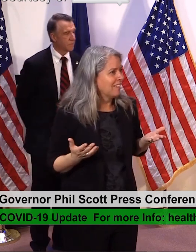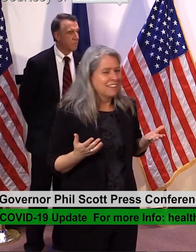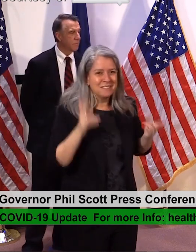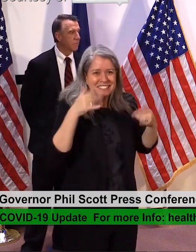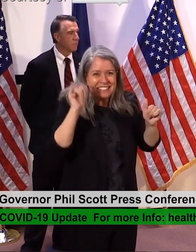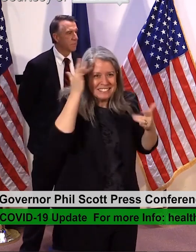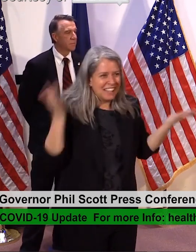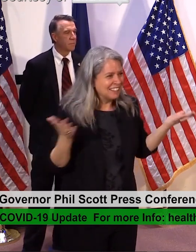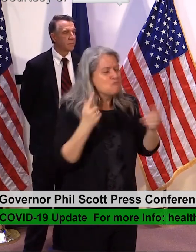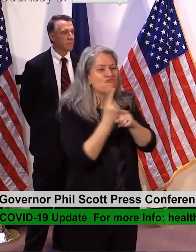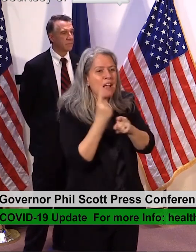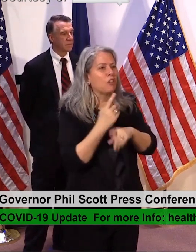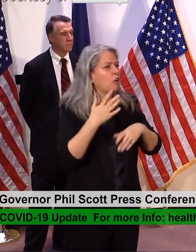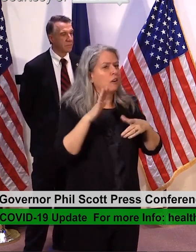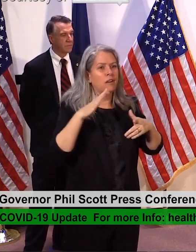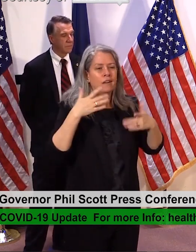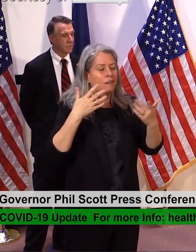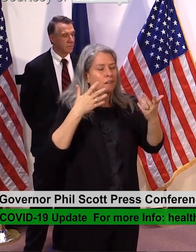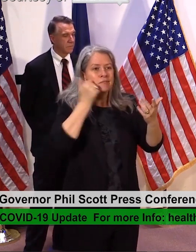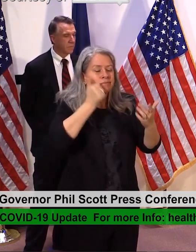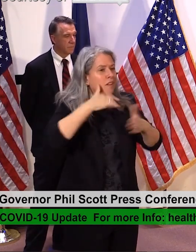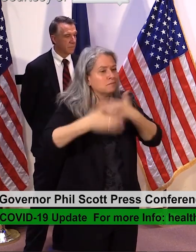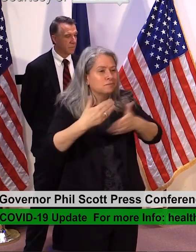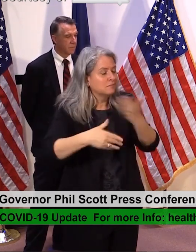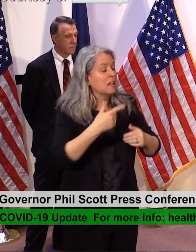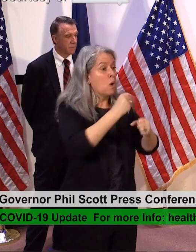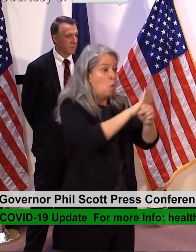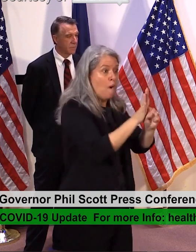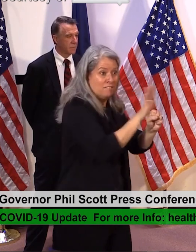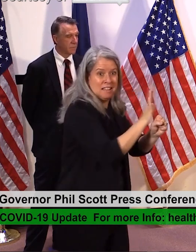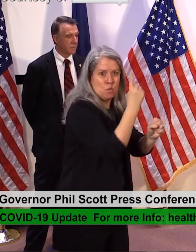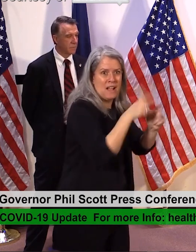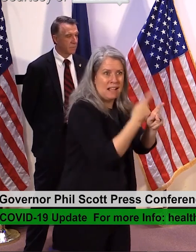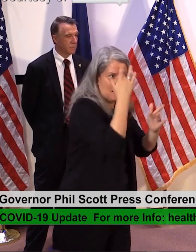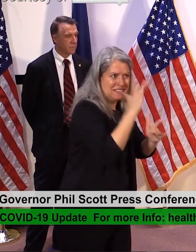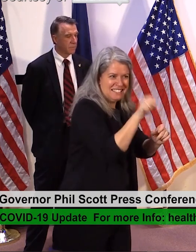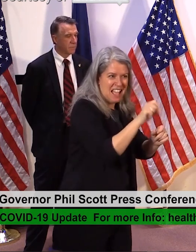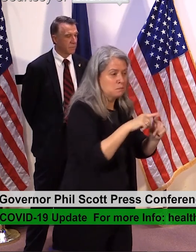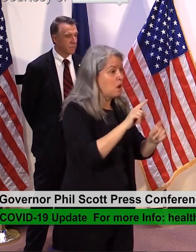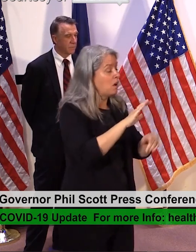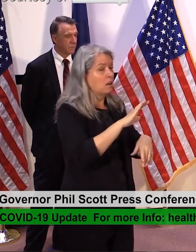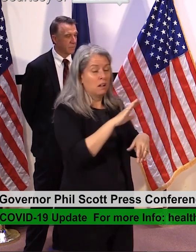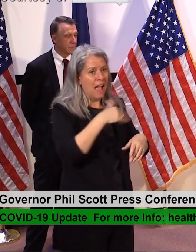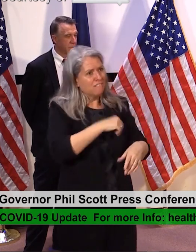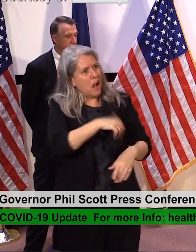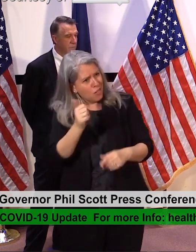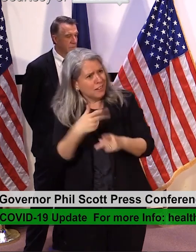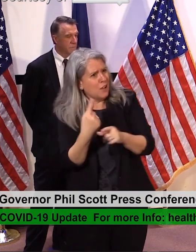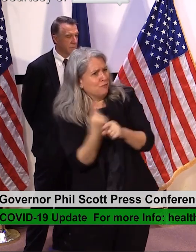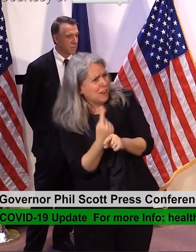people still get illnesses in the era of COVID. And the same kind of illnesses that